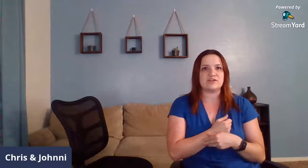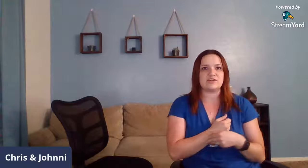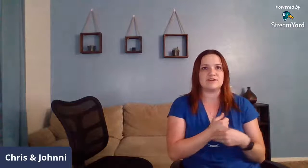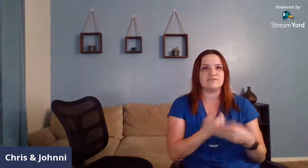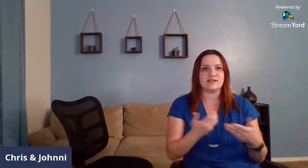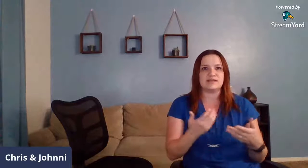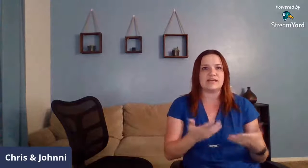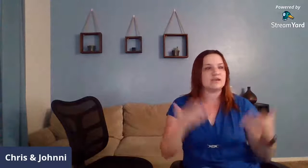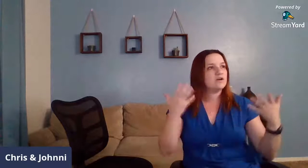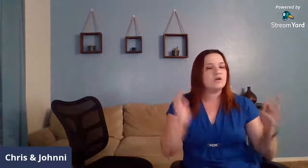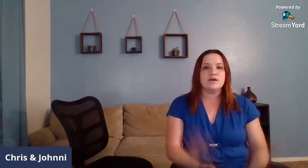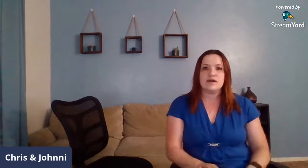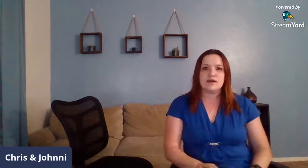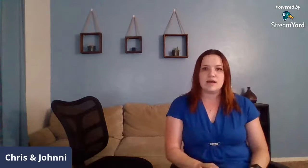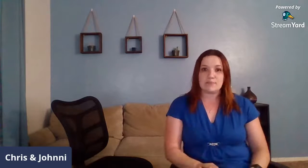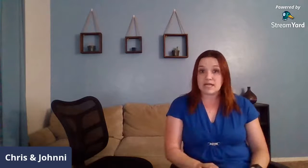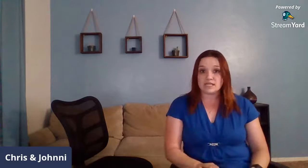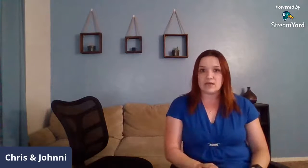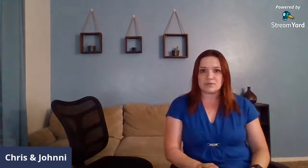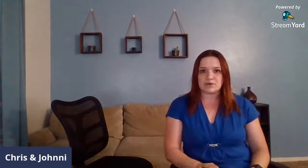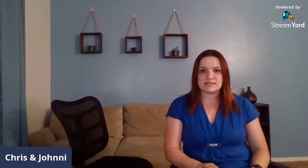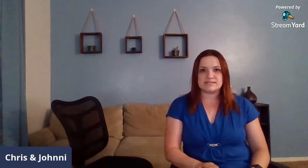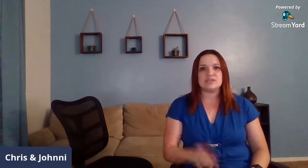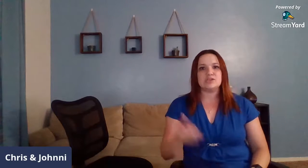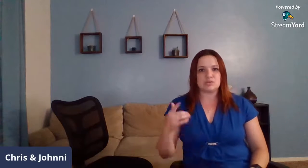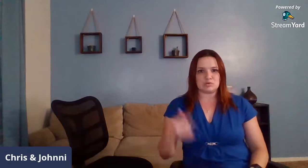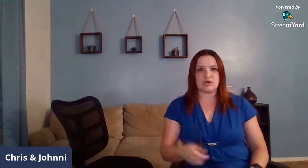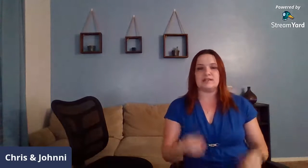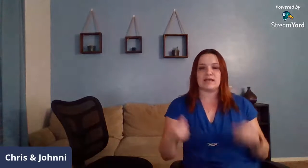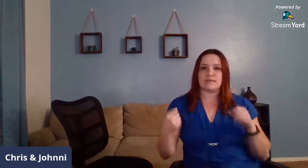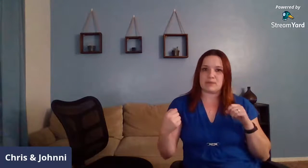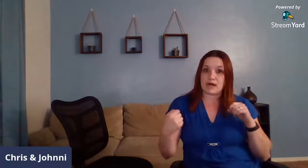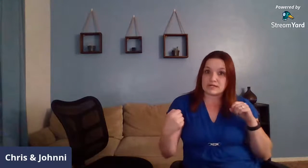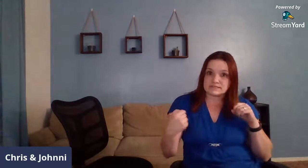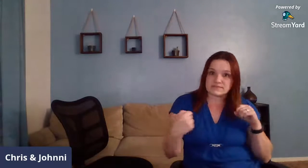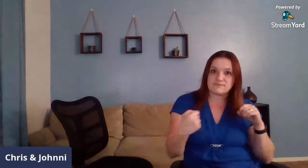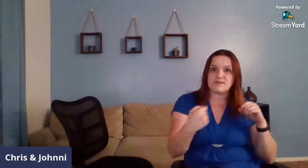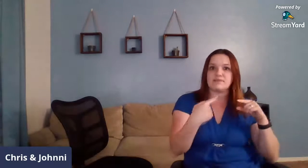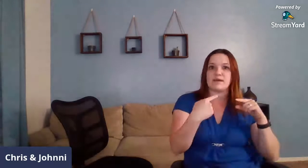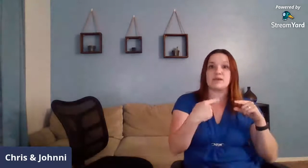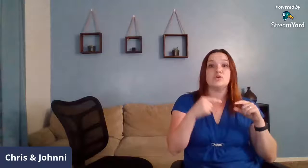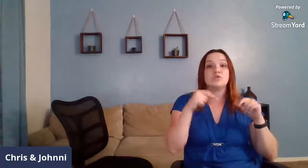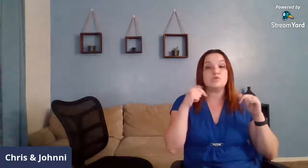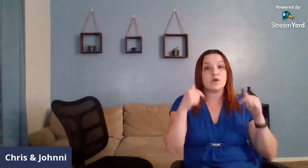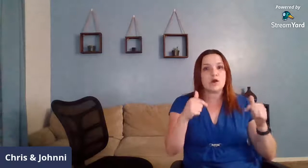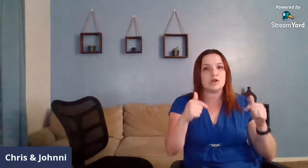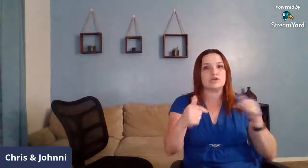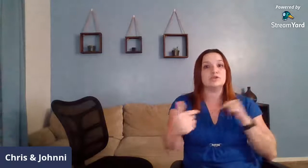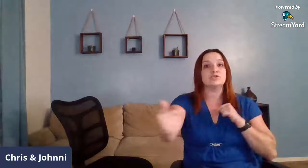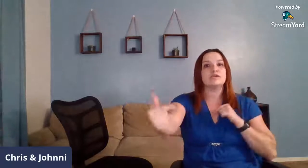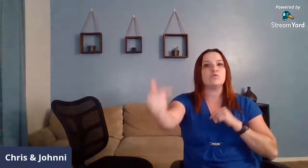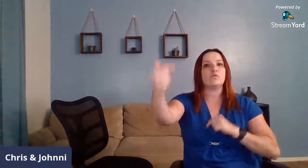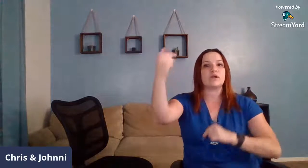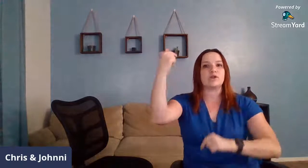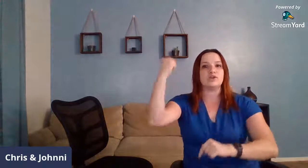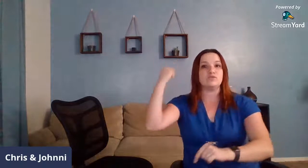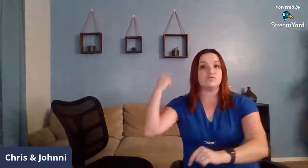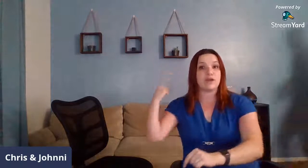You're going to feel like, am I not progressing? You want that positive feedback. No, you are. Look at where you've